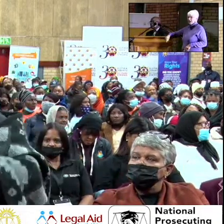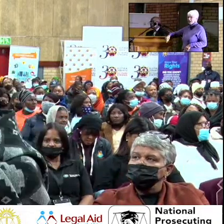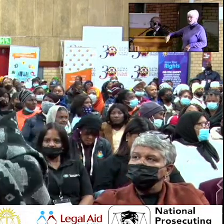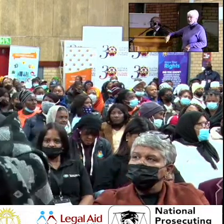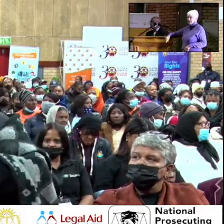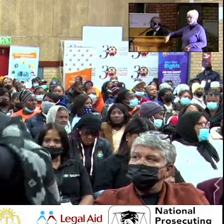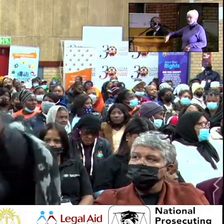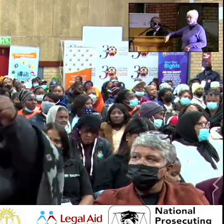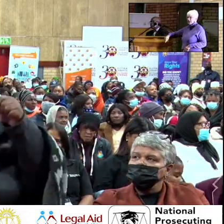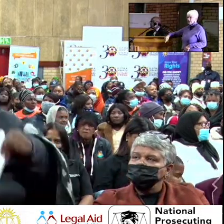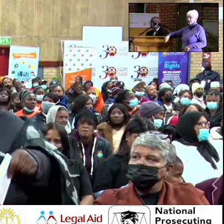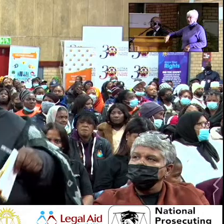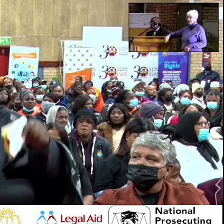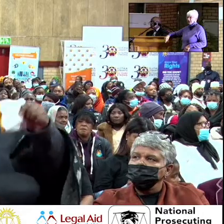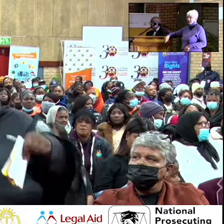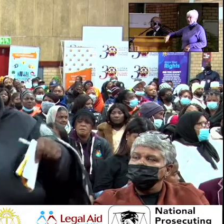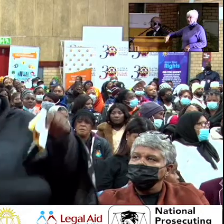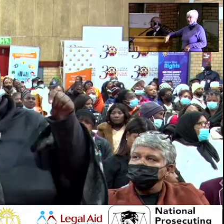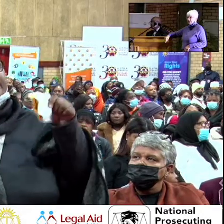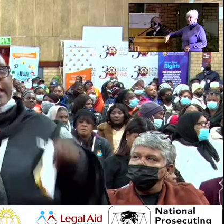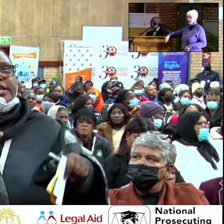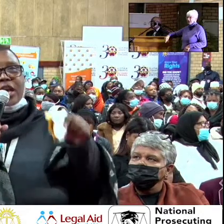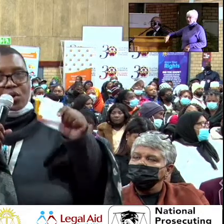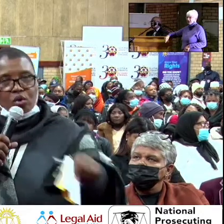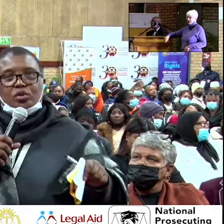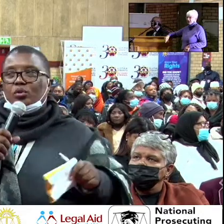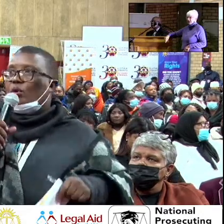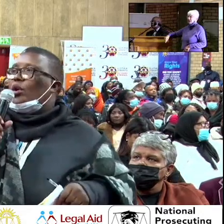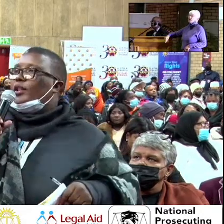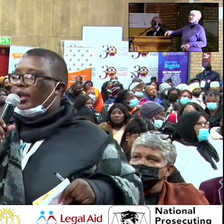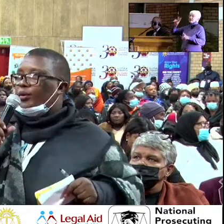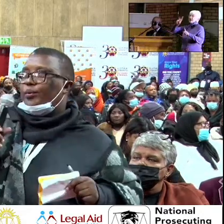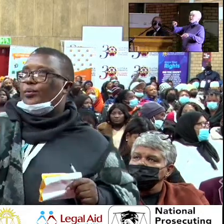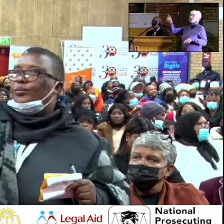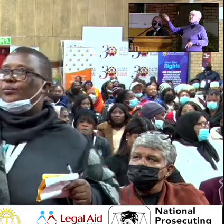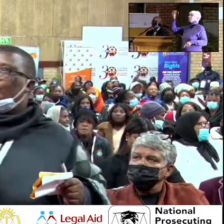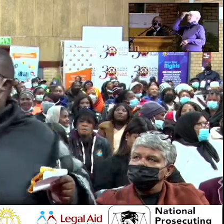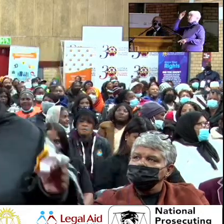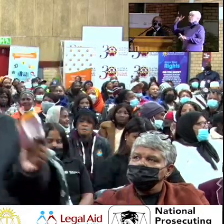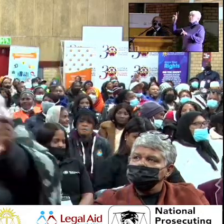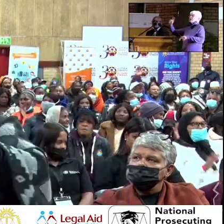called me, because my life is going to be in danger also. Thank you.